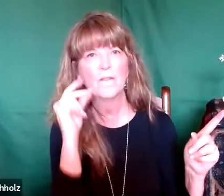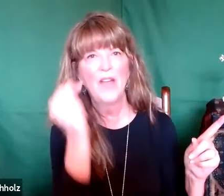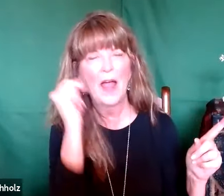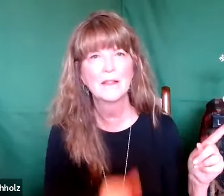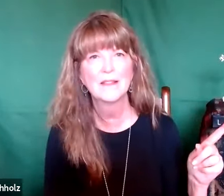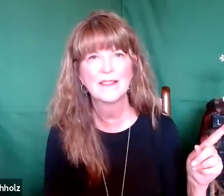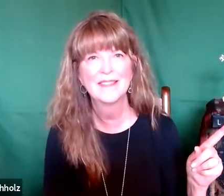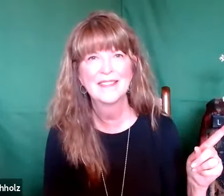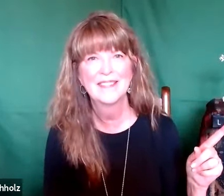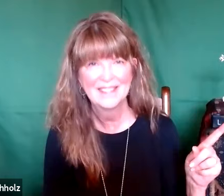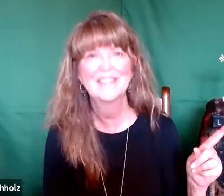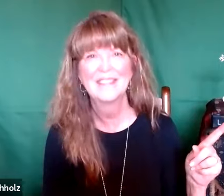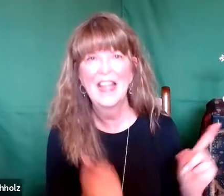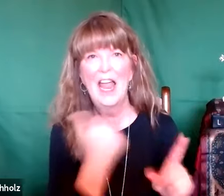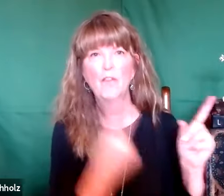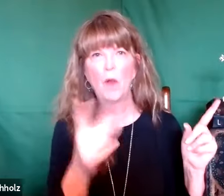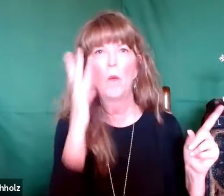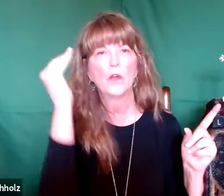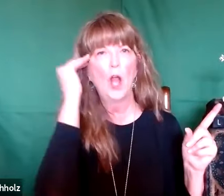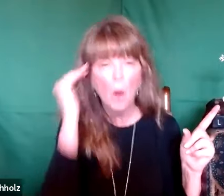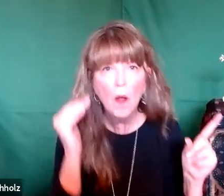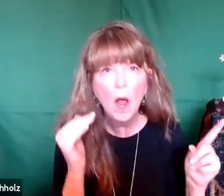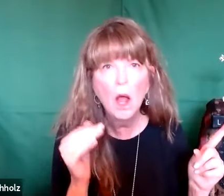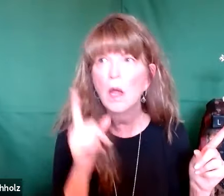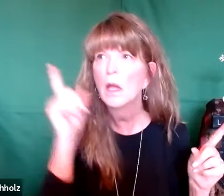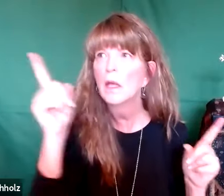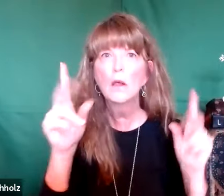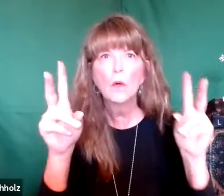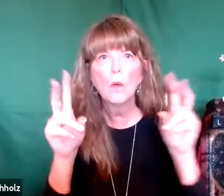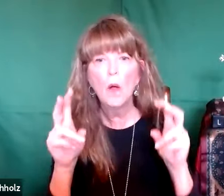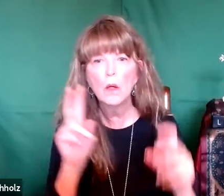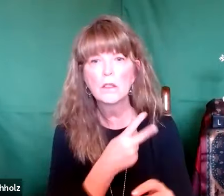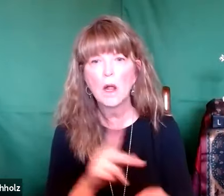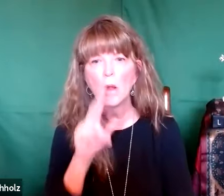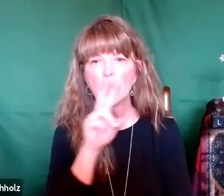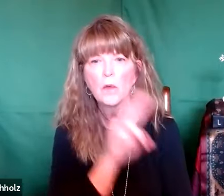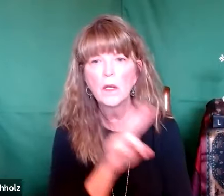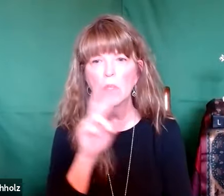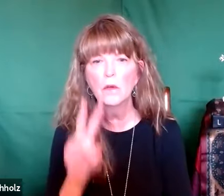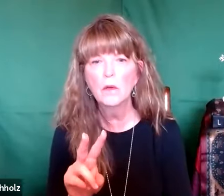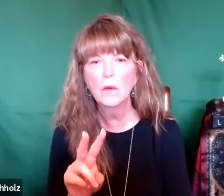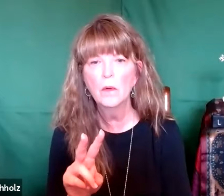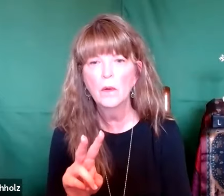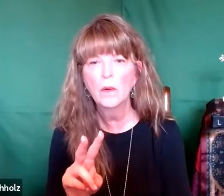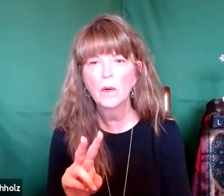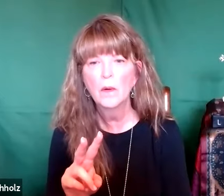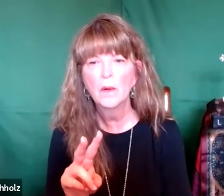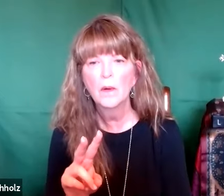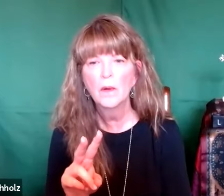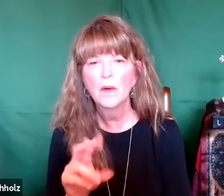Immediately, that Psalm would have come to mind. They all would have known that Jesus was speaking directly